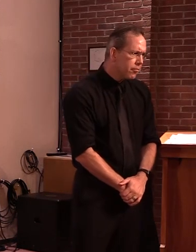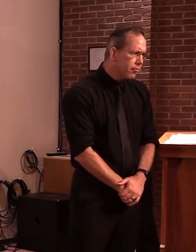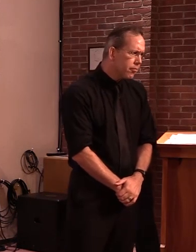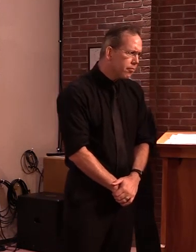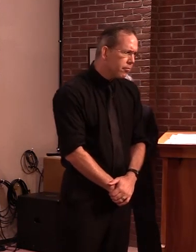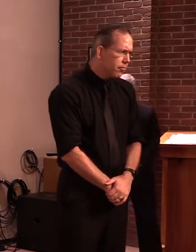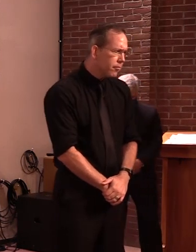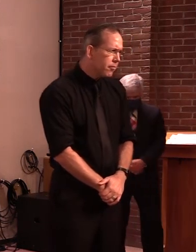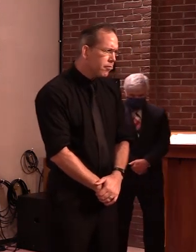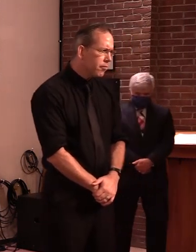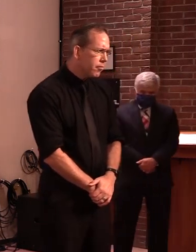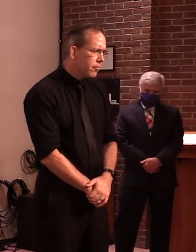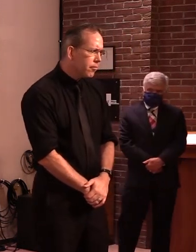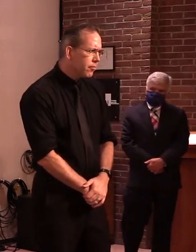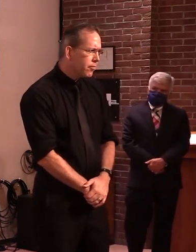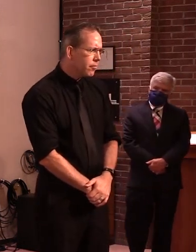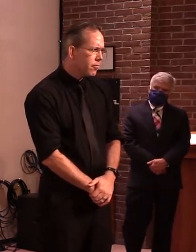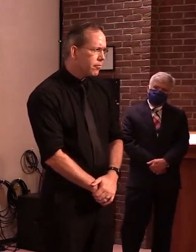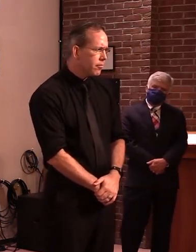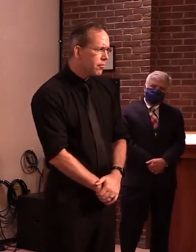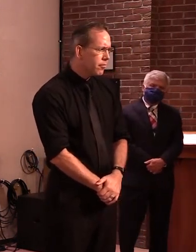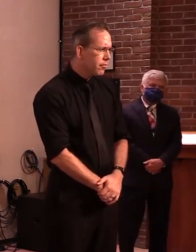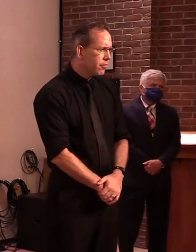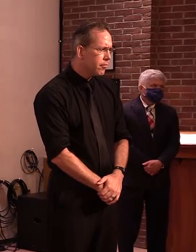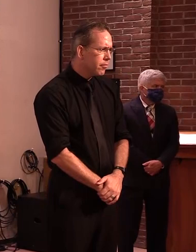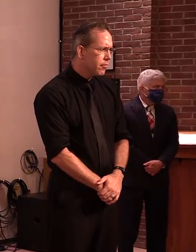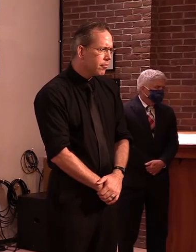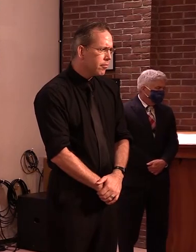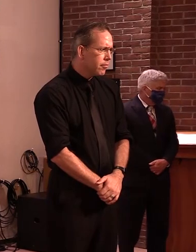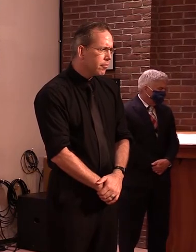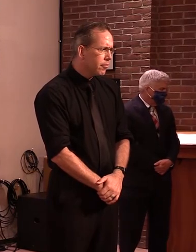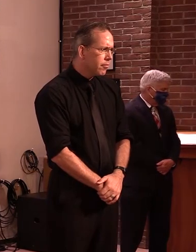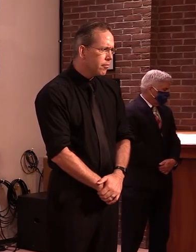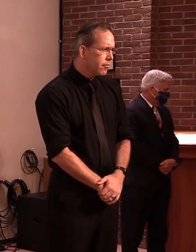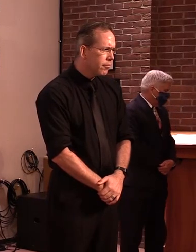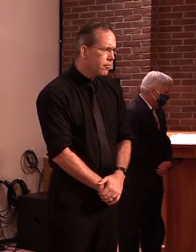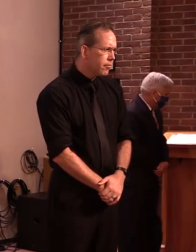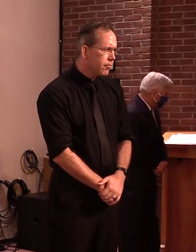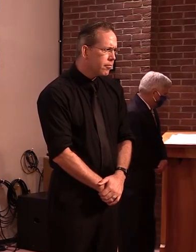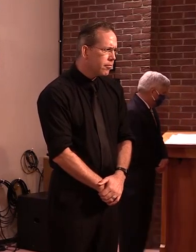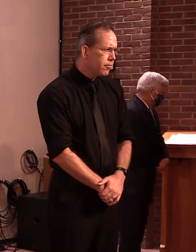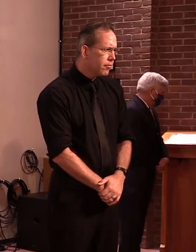Sherling. The question regarding that tool is it